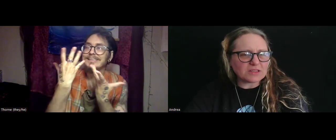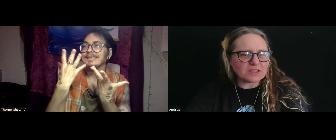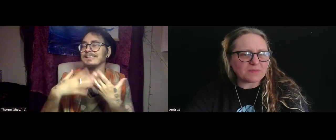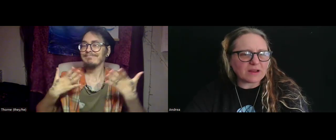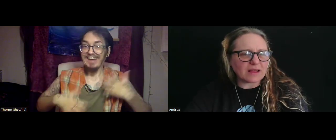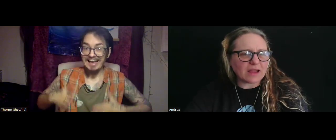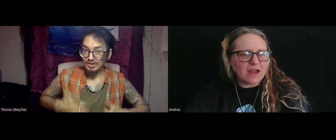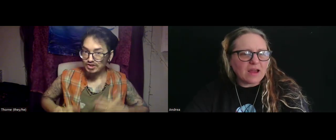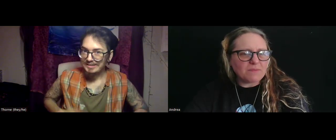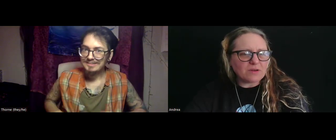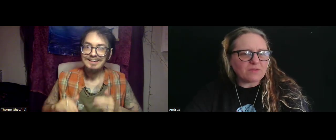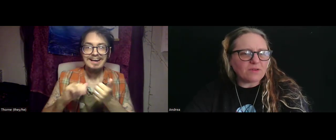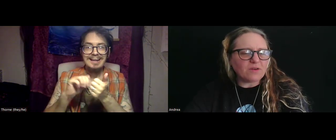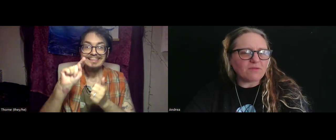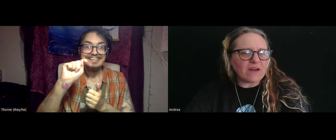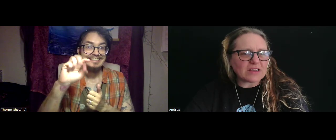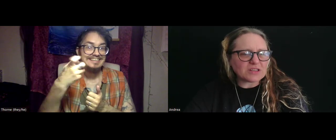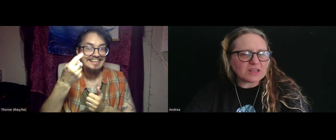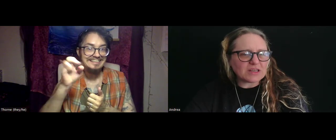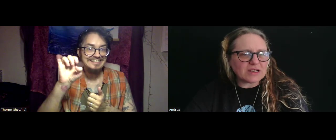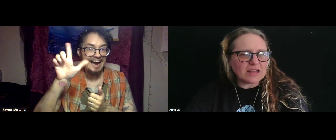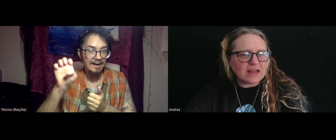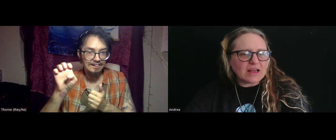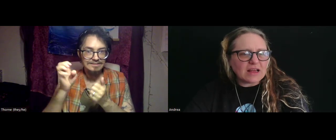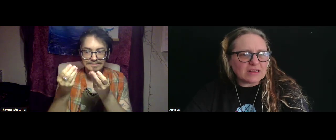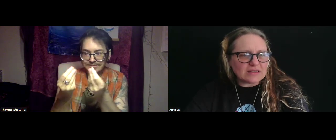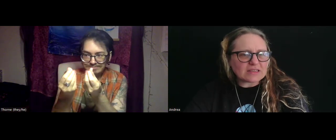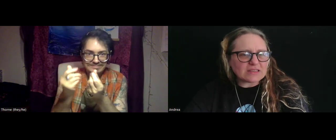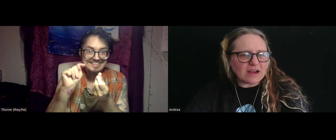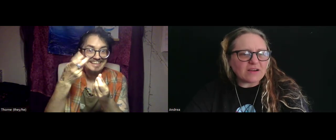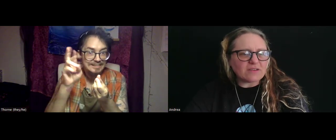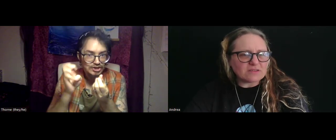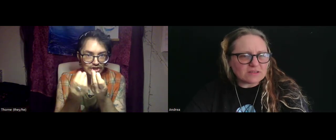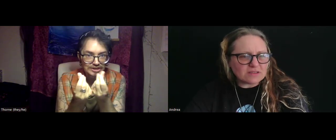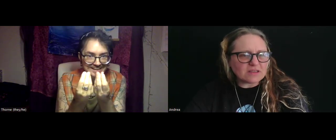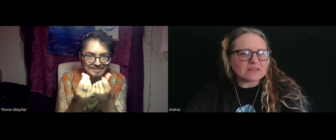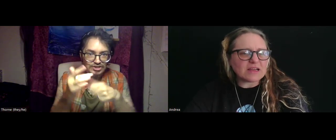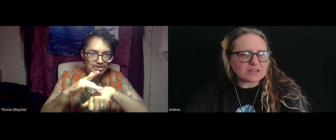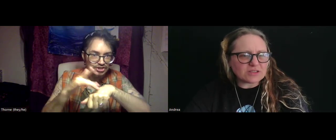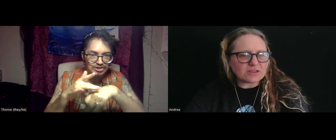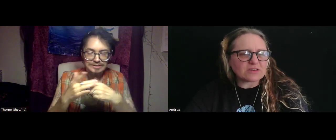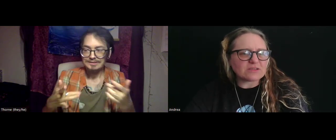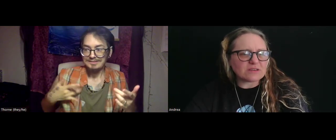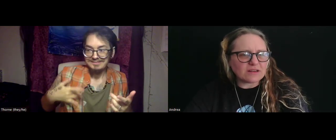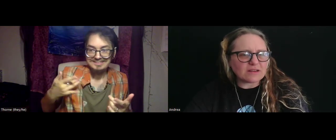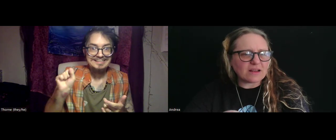relationship way, like beautiful fashion and textiles and textures